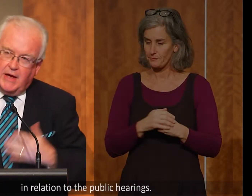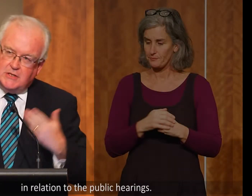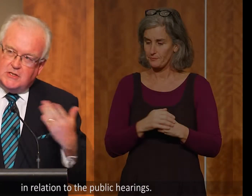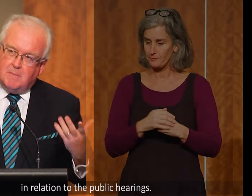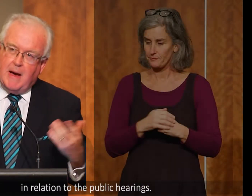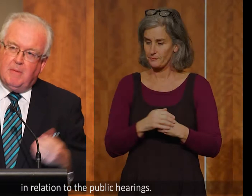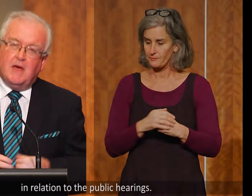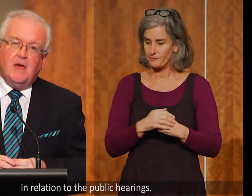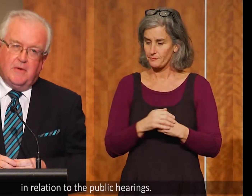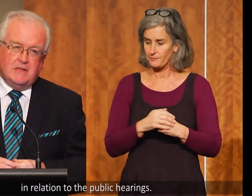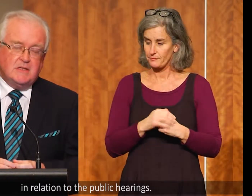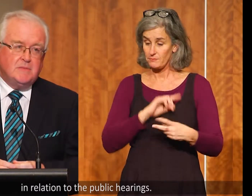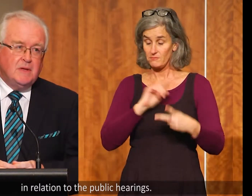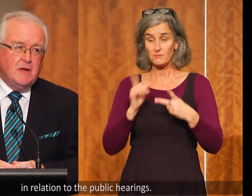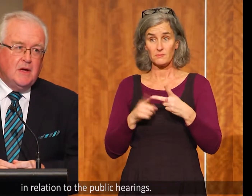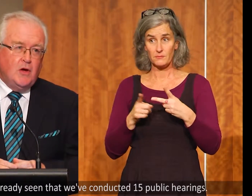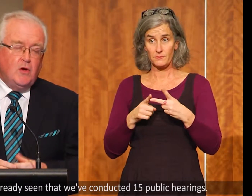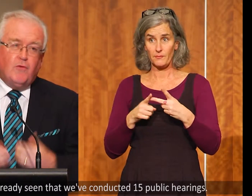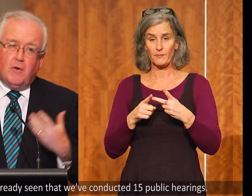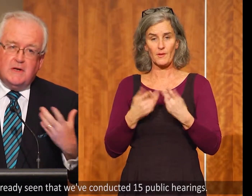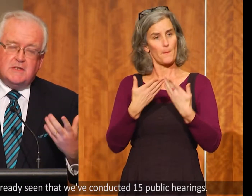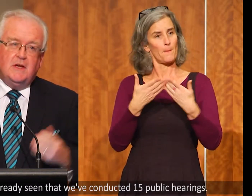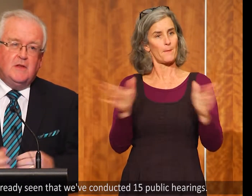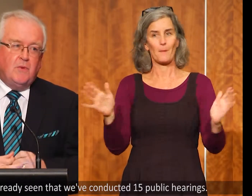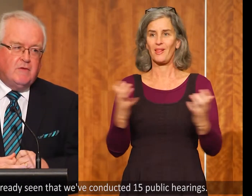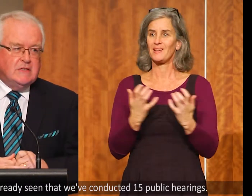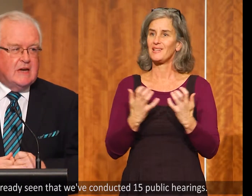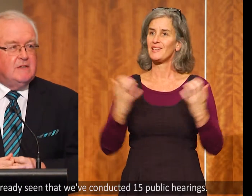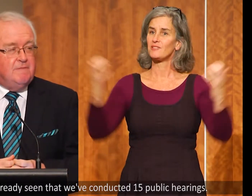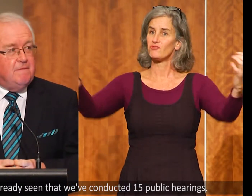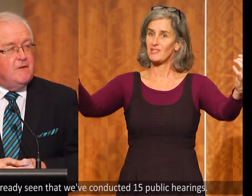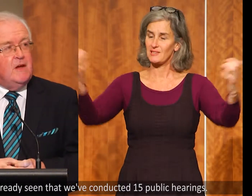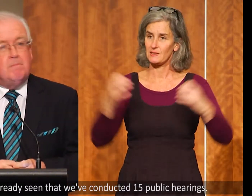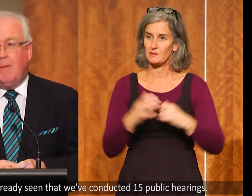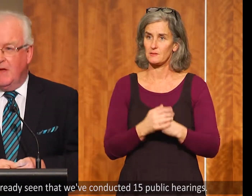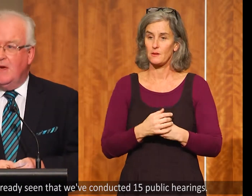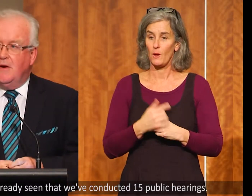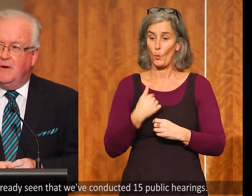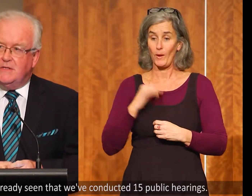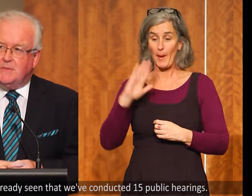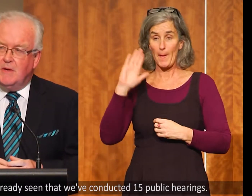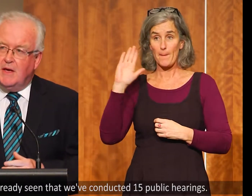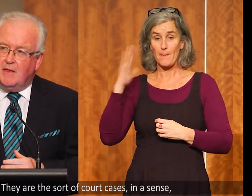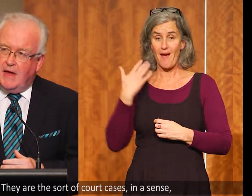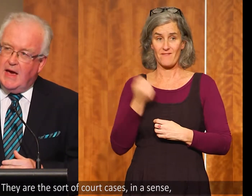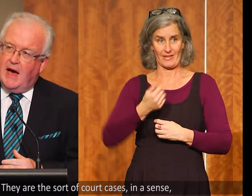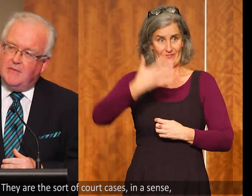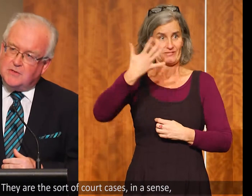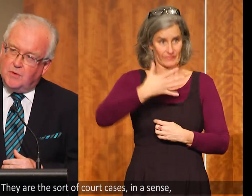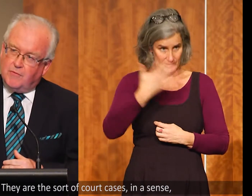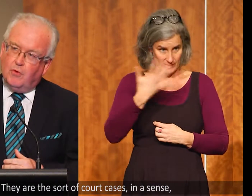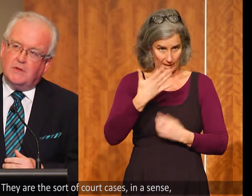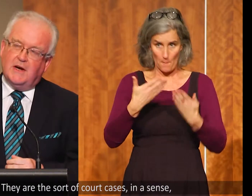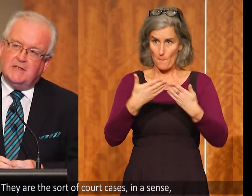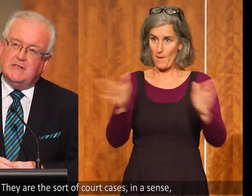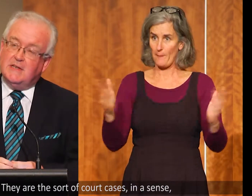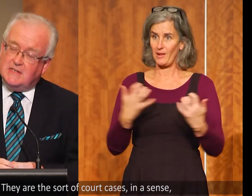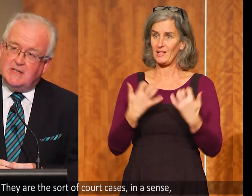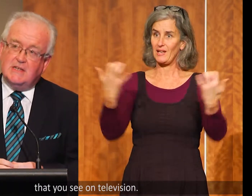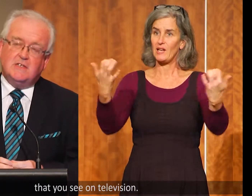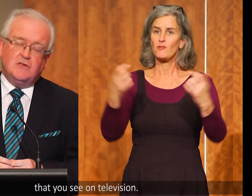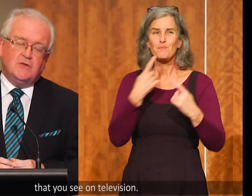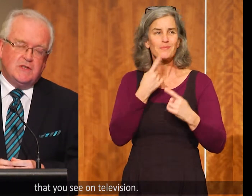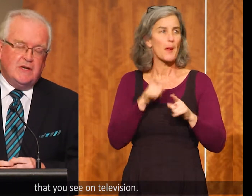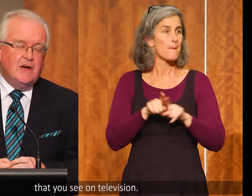in relation to the public hearings. You've already seen that we've conducted 15 public hearings. They are the sort of court cases,